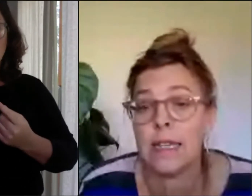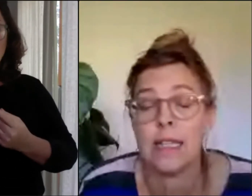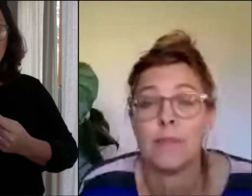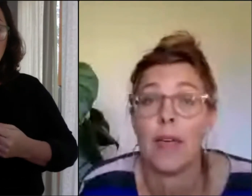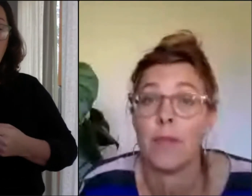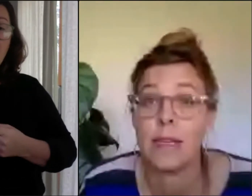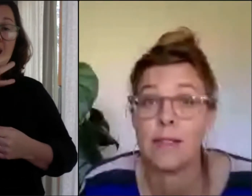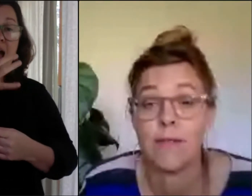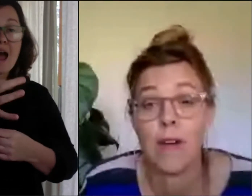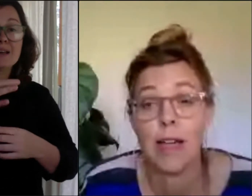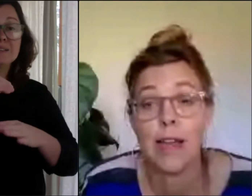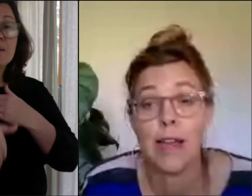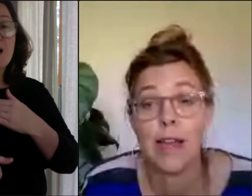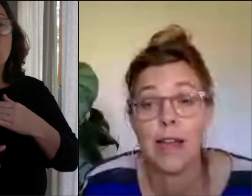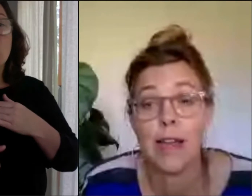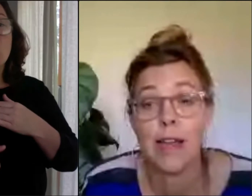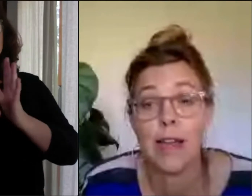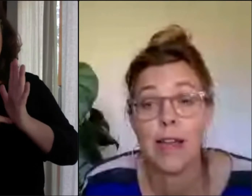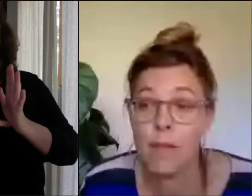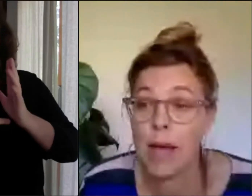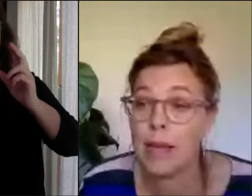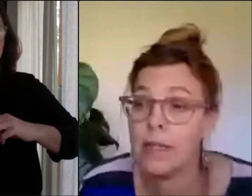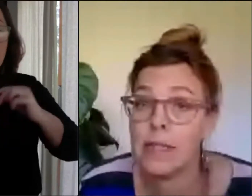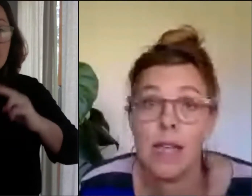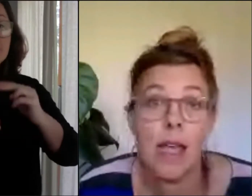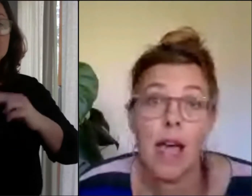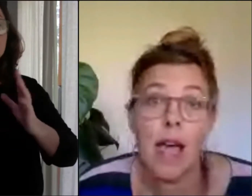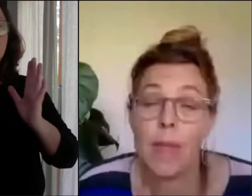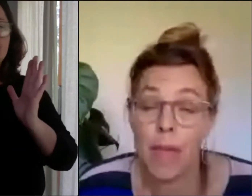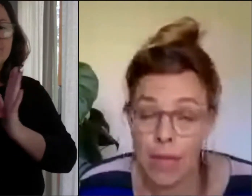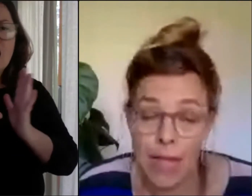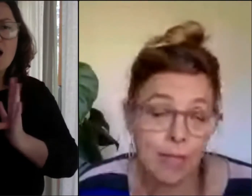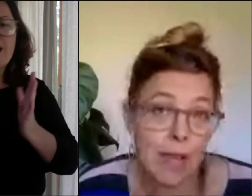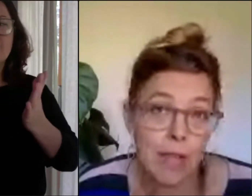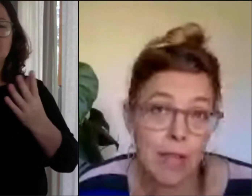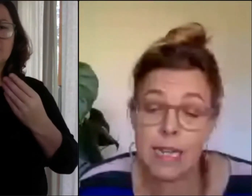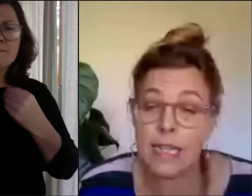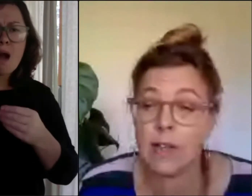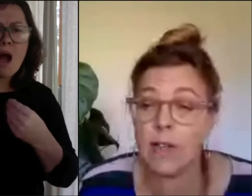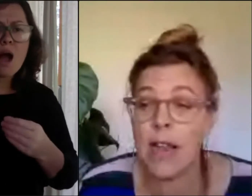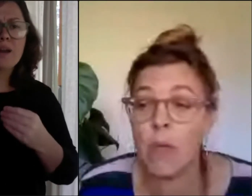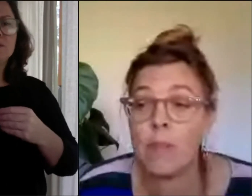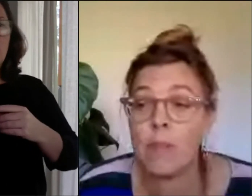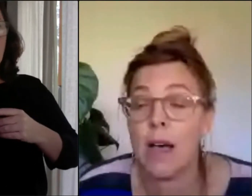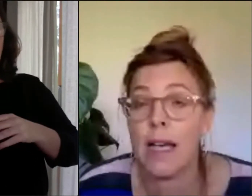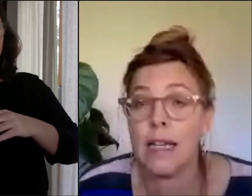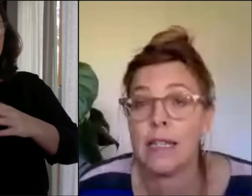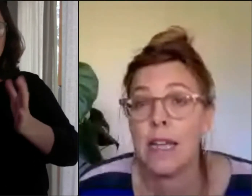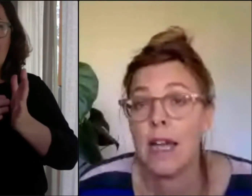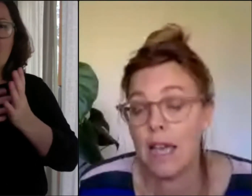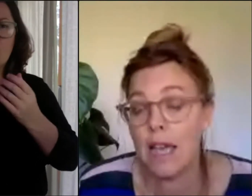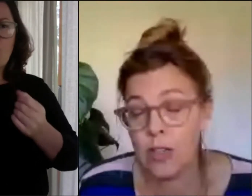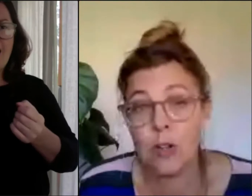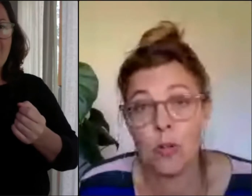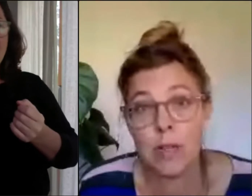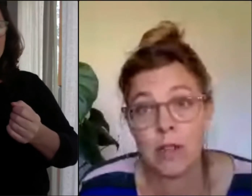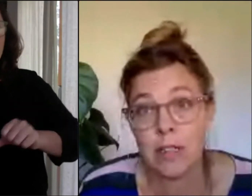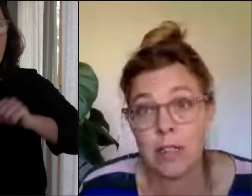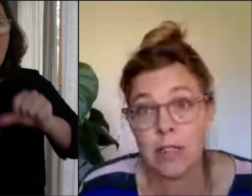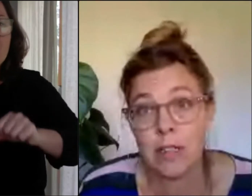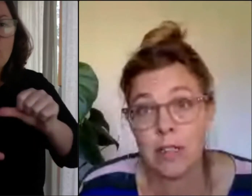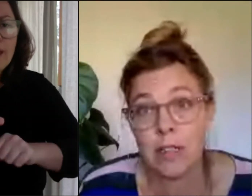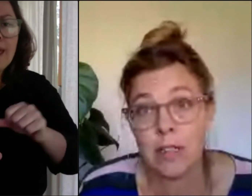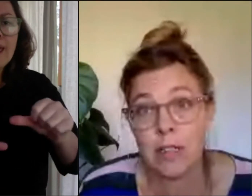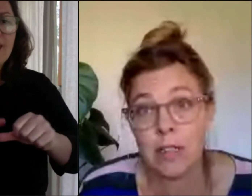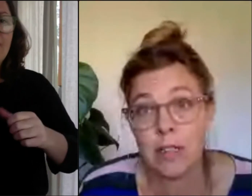and discuss pathways to finance and market. Again, those links are on our website, and you can always